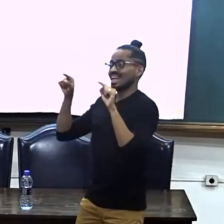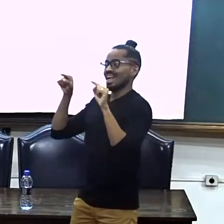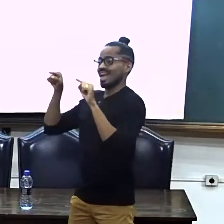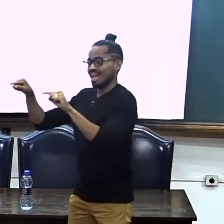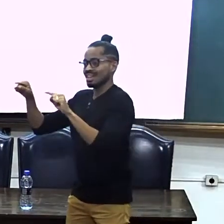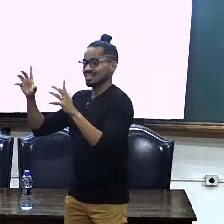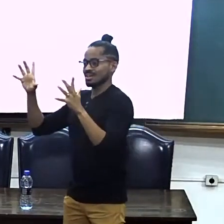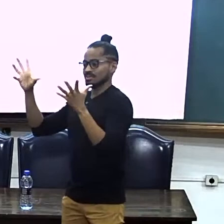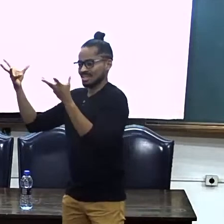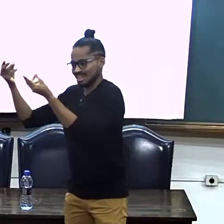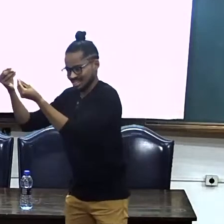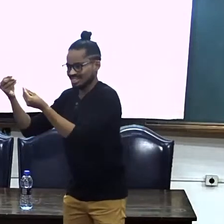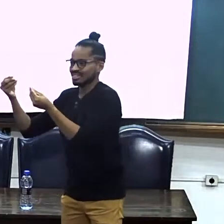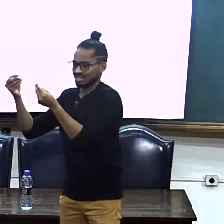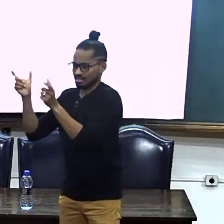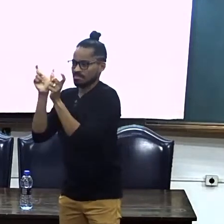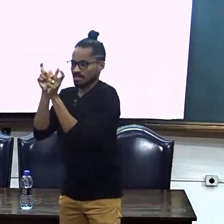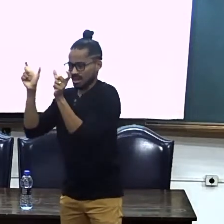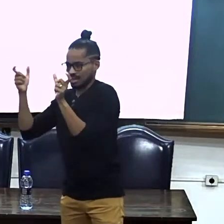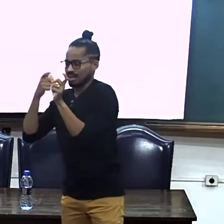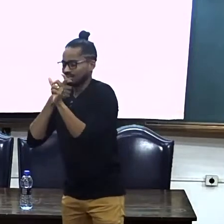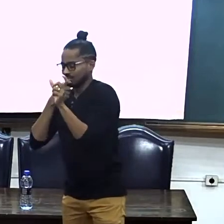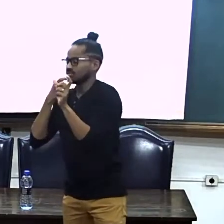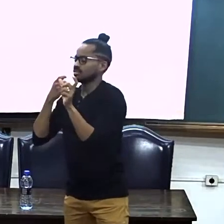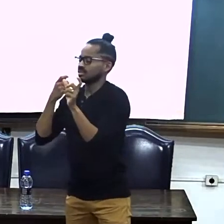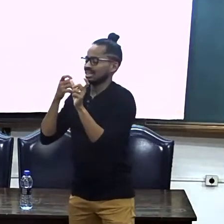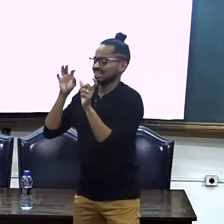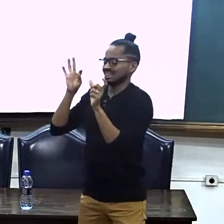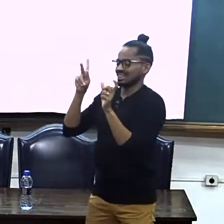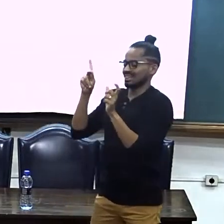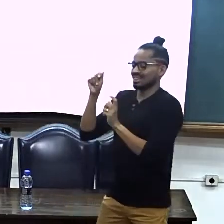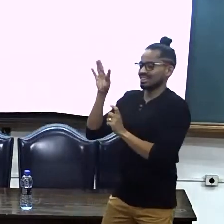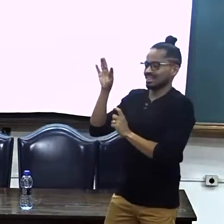you have more S's. That's wonderful.